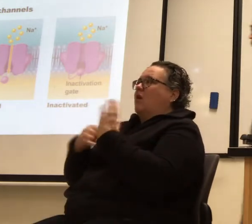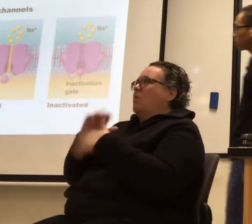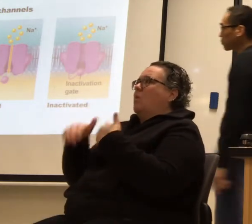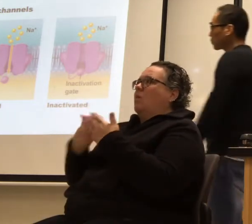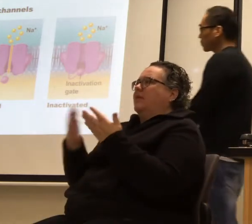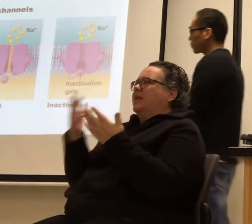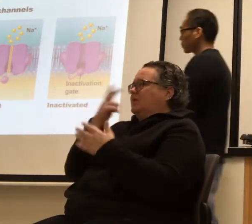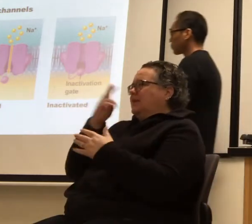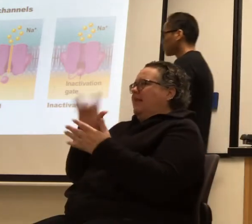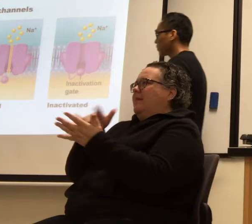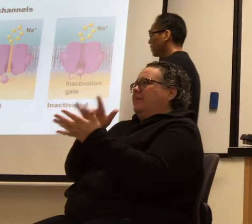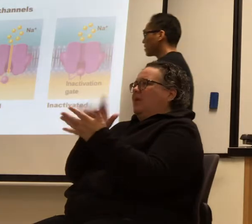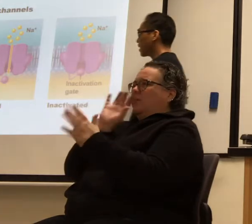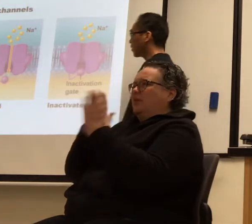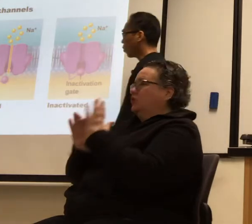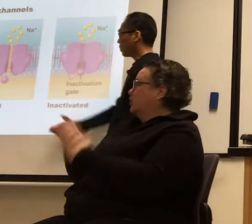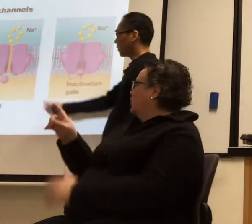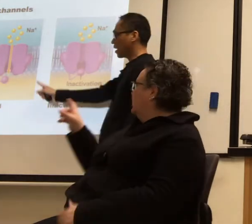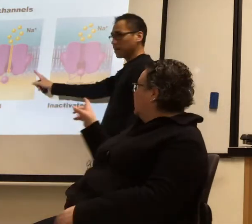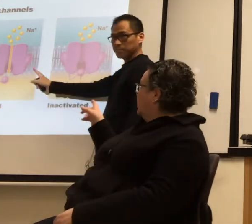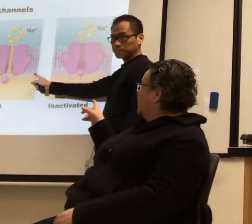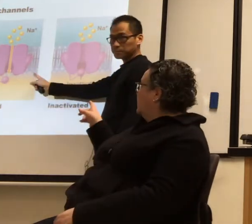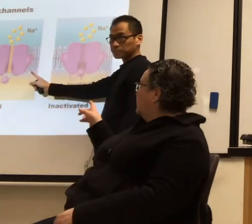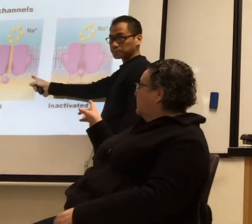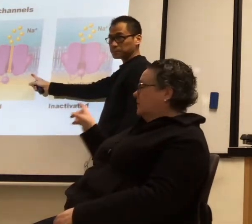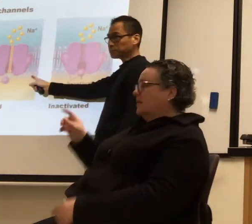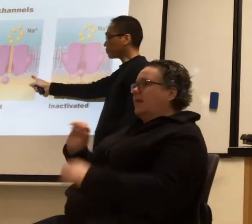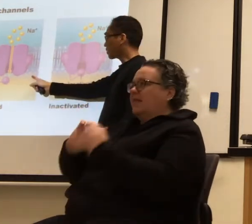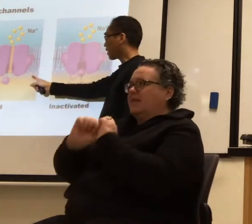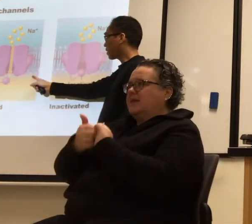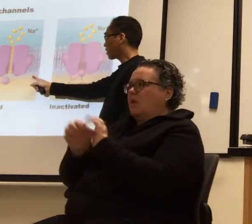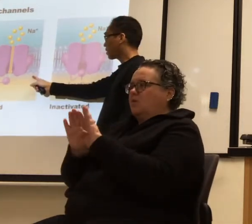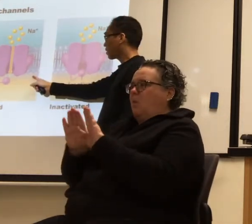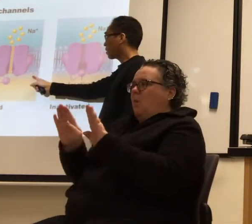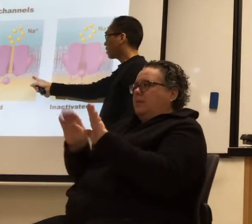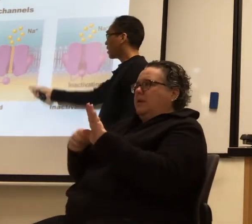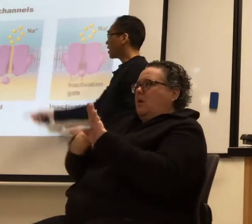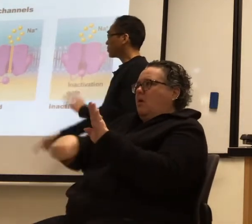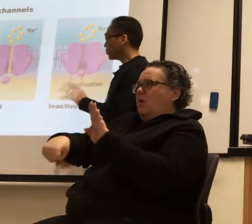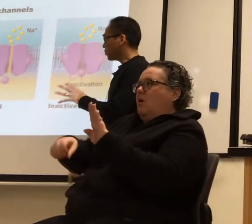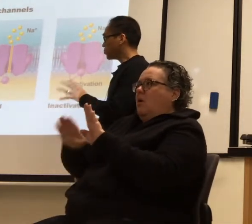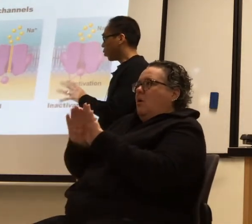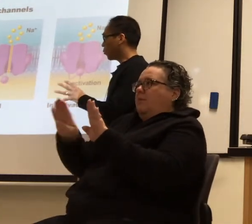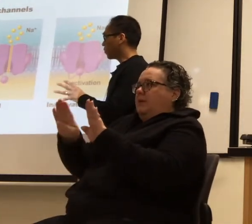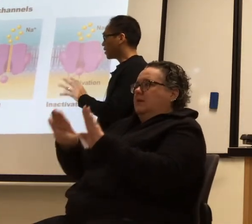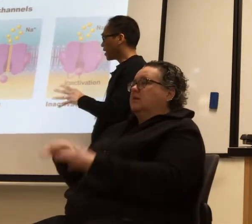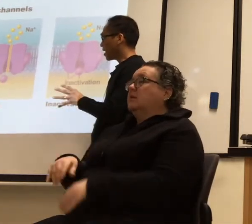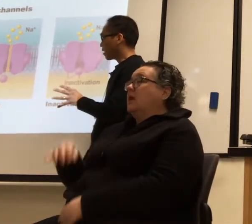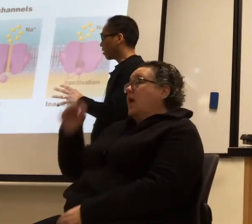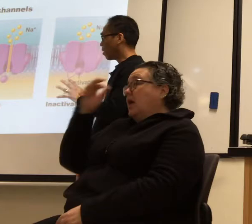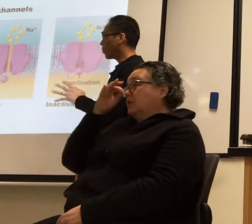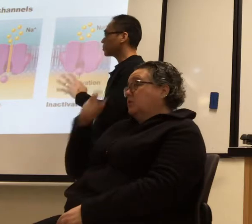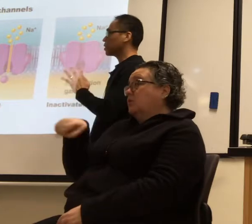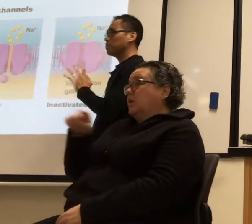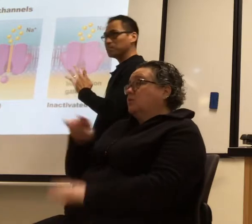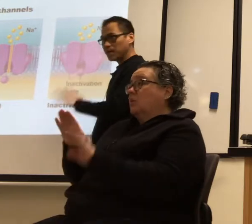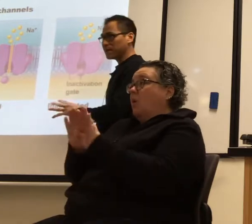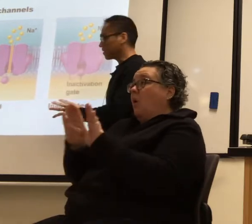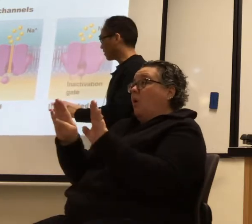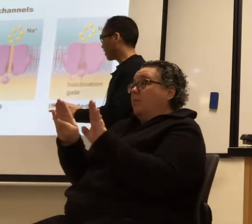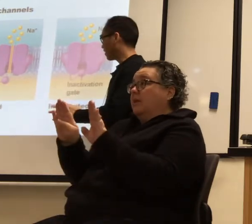here. That's how you open the gate. Okay. As soon as you open the gate,